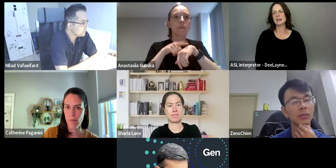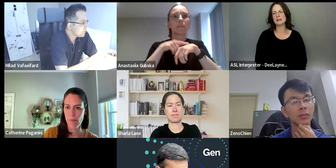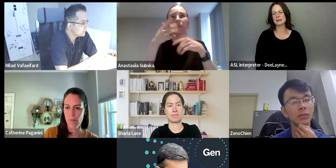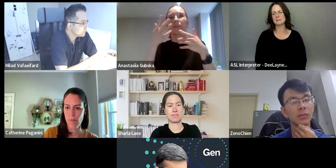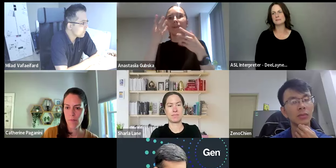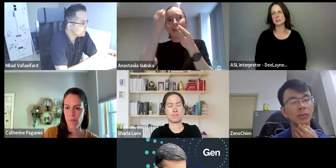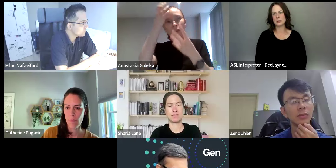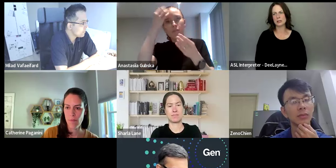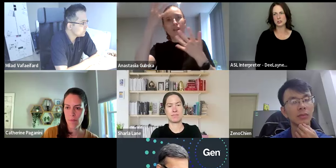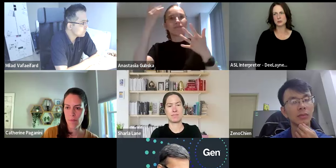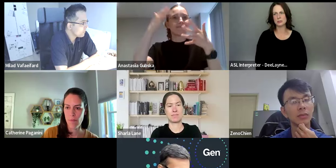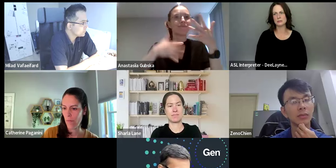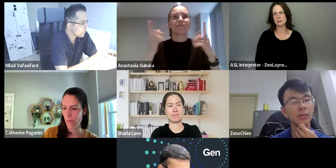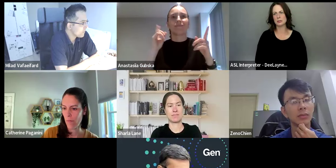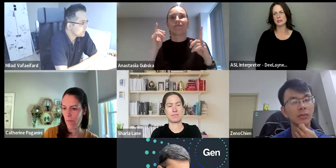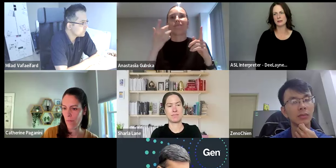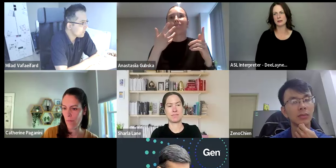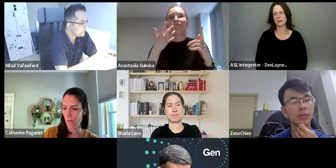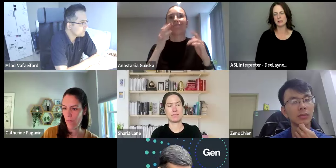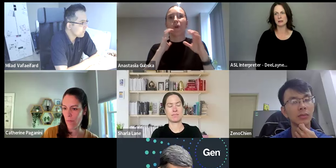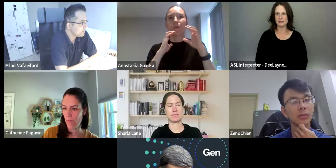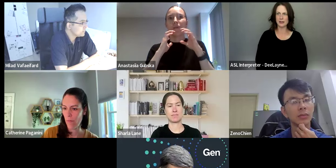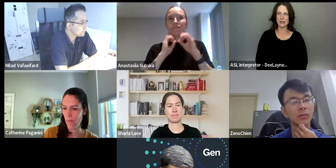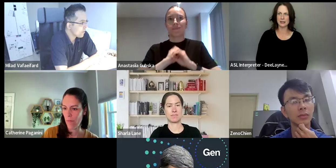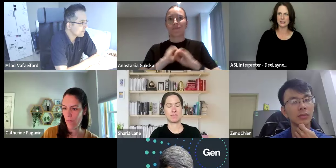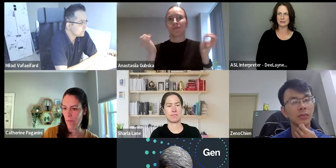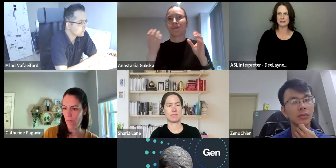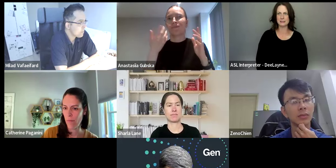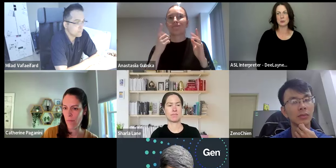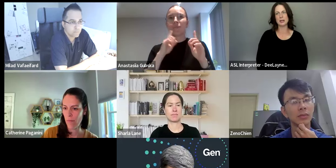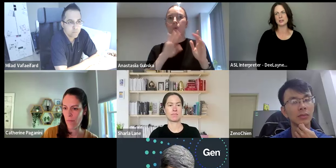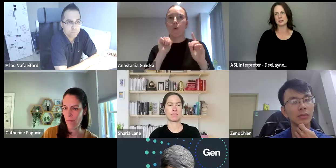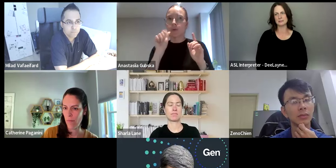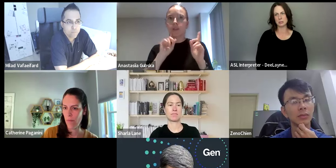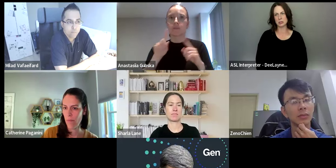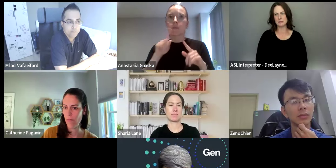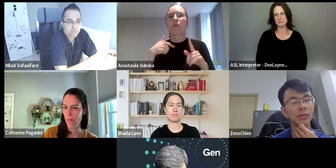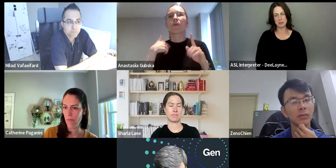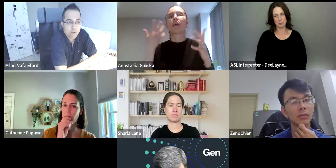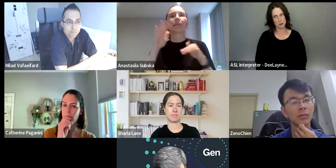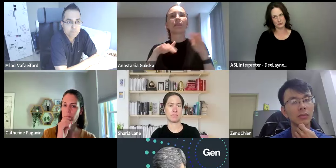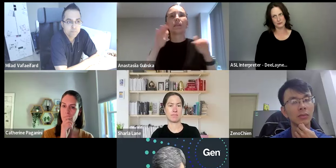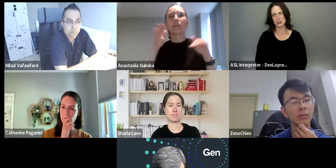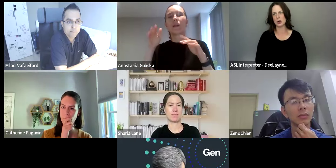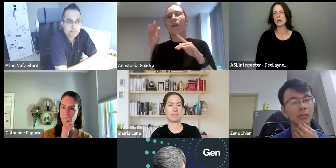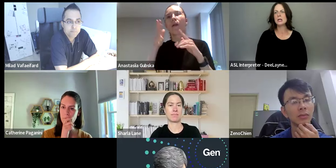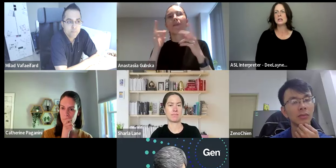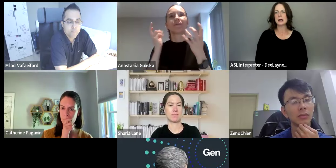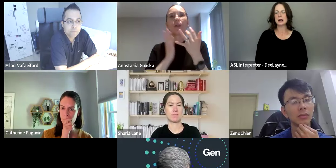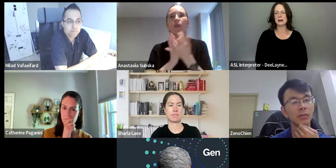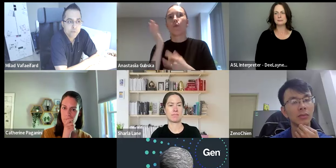I think some interpreting issues could definitely be clarified and some communication could be improved for